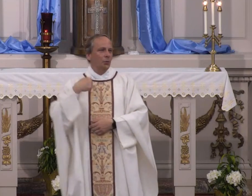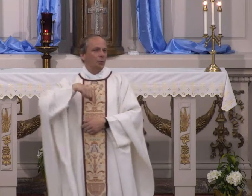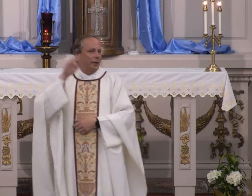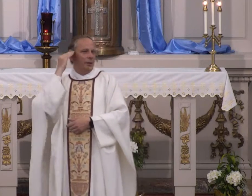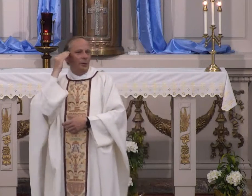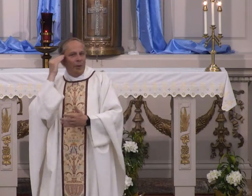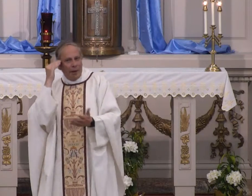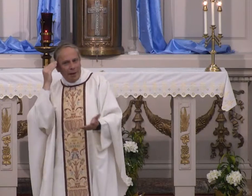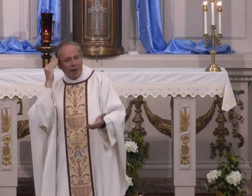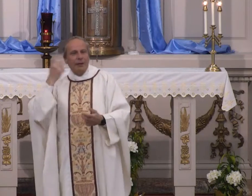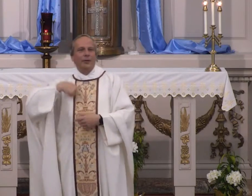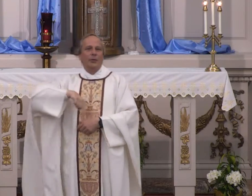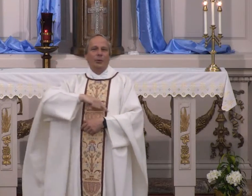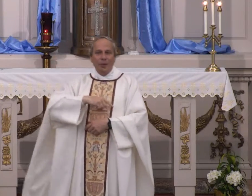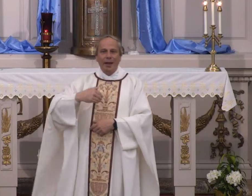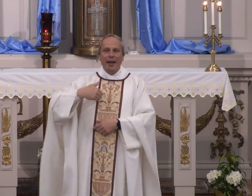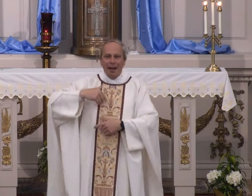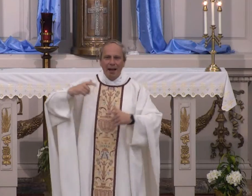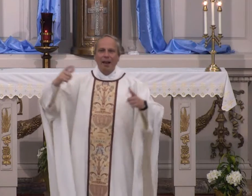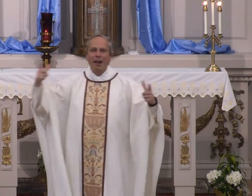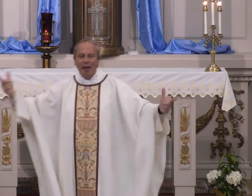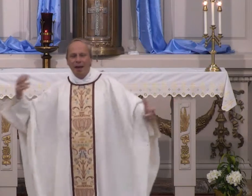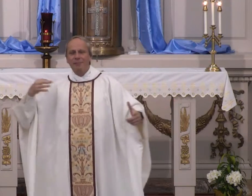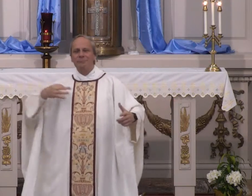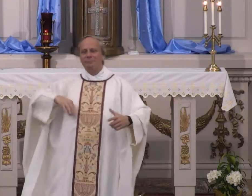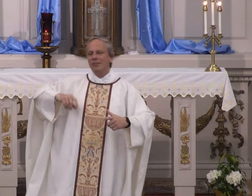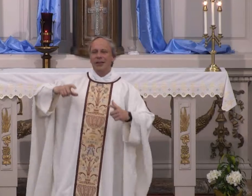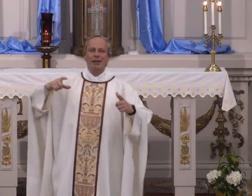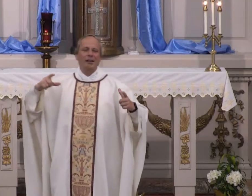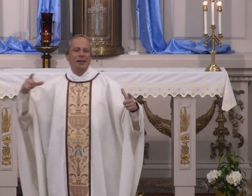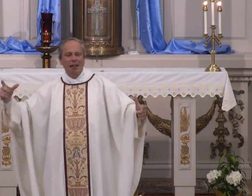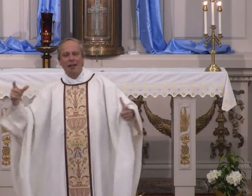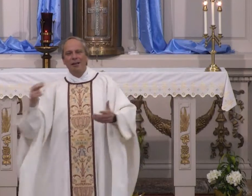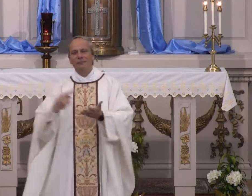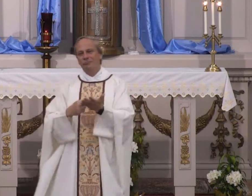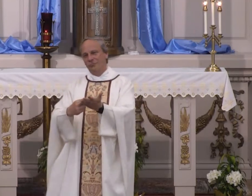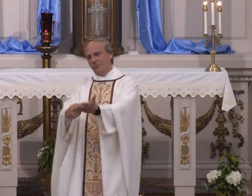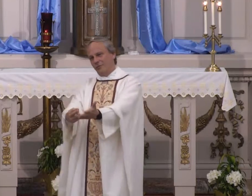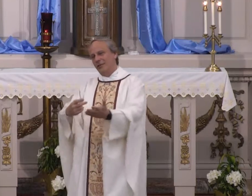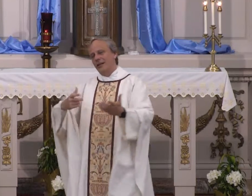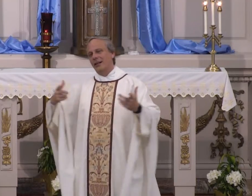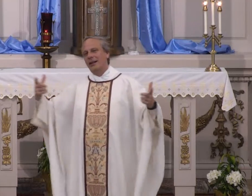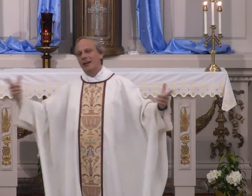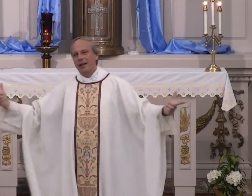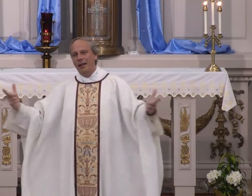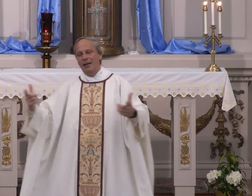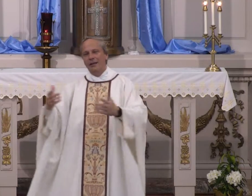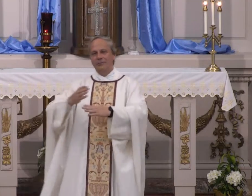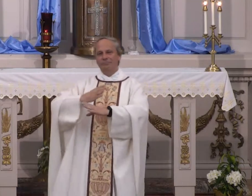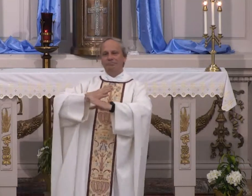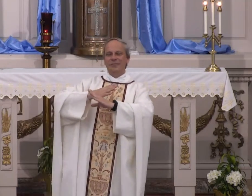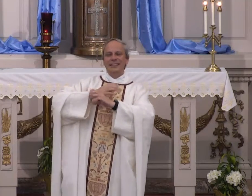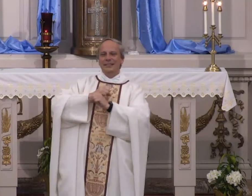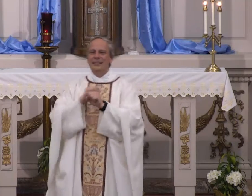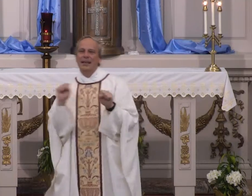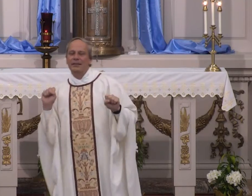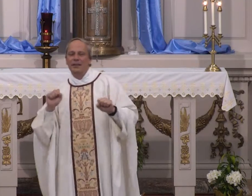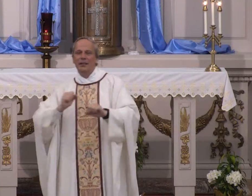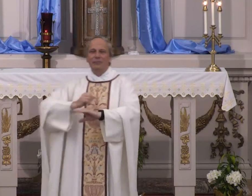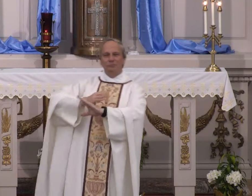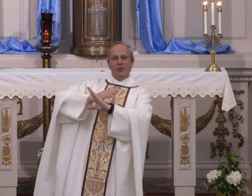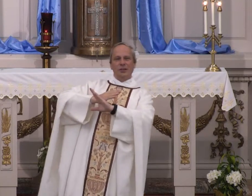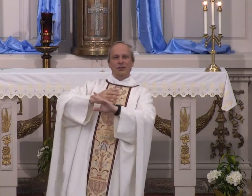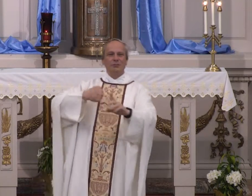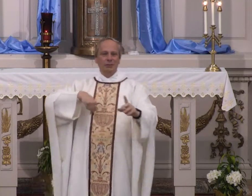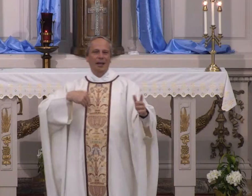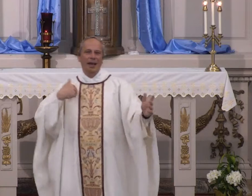And I think a lot of us feel guilty when we think about the privilege that we have and all of the benefits that we have from our own lives, and maybe we